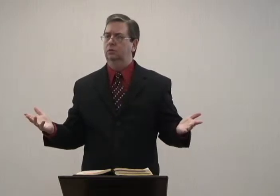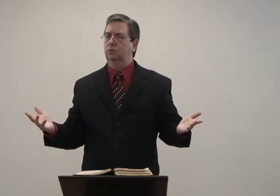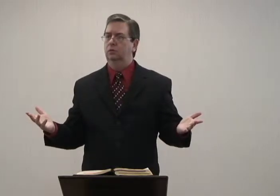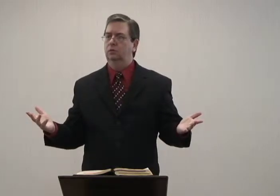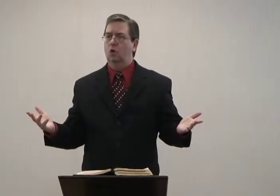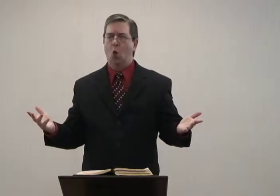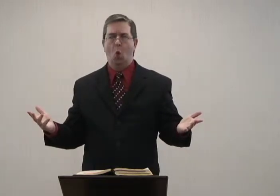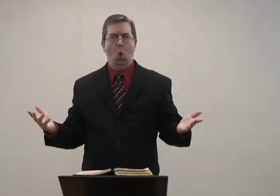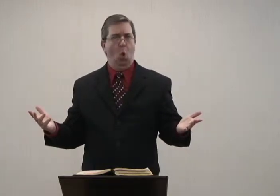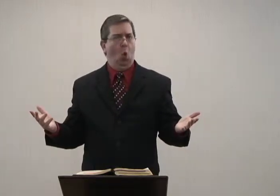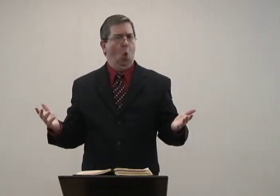all.